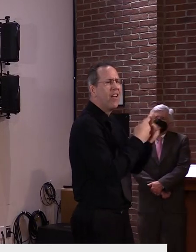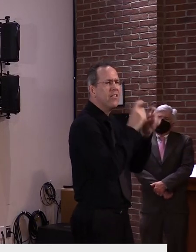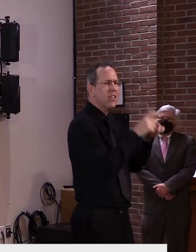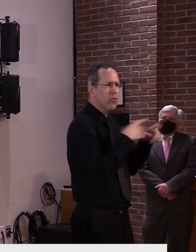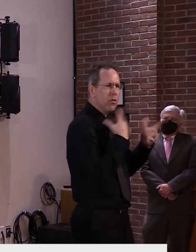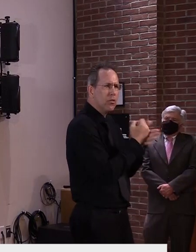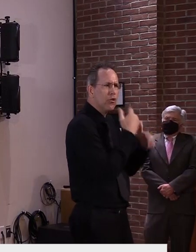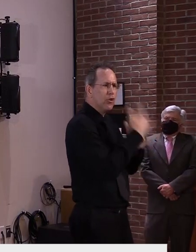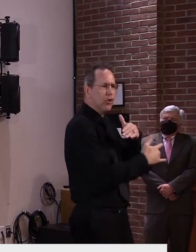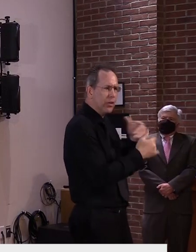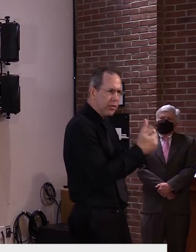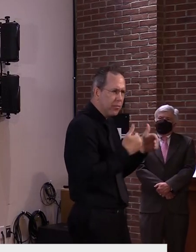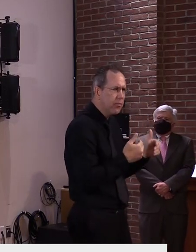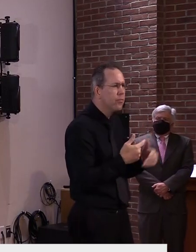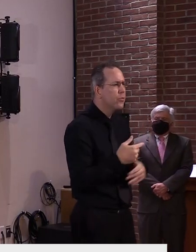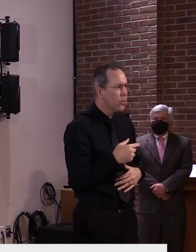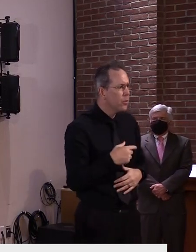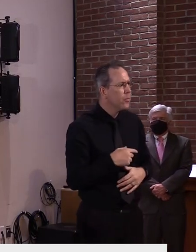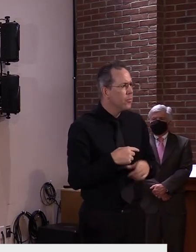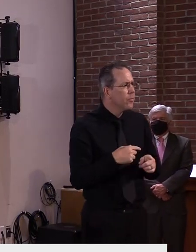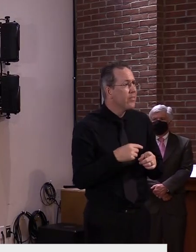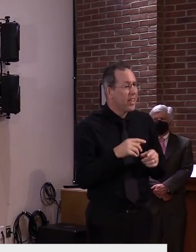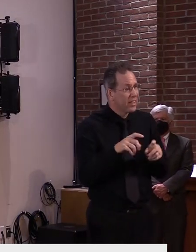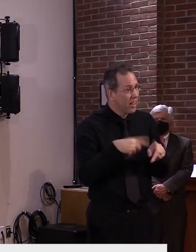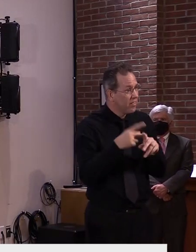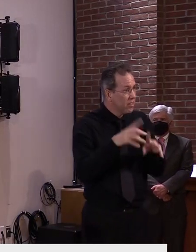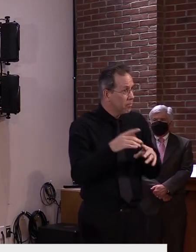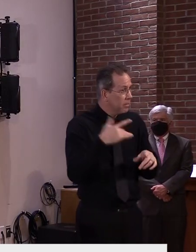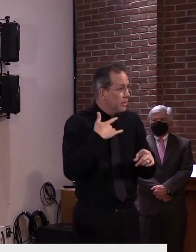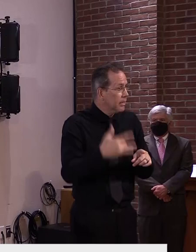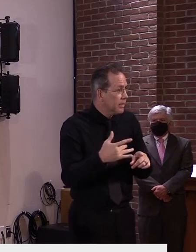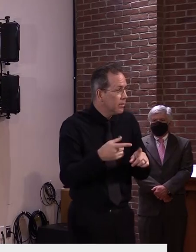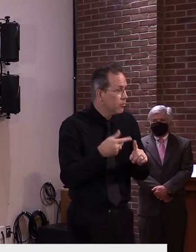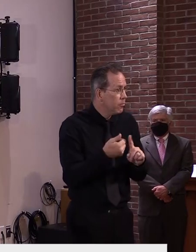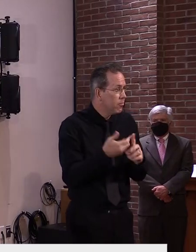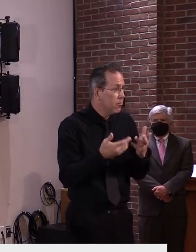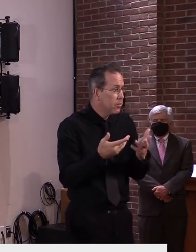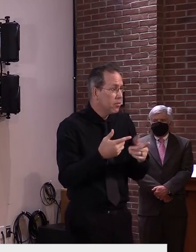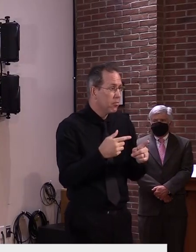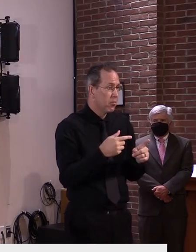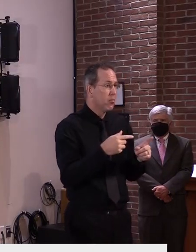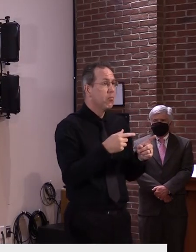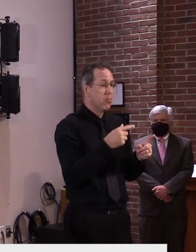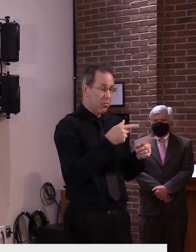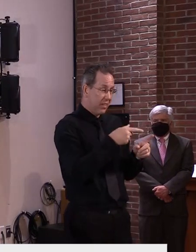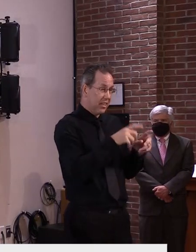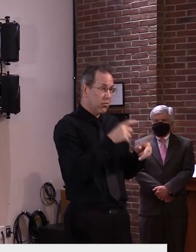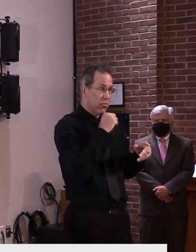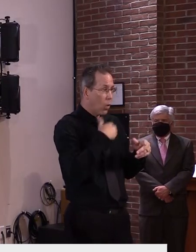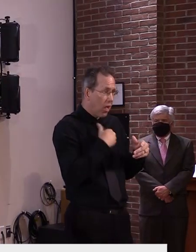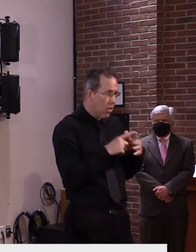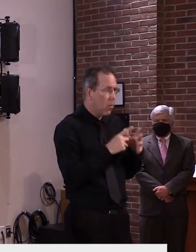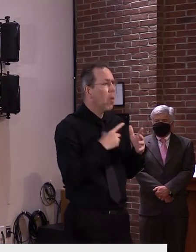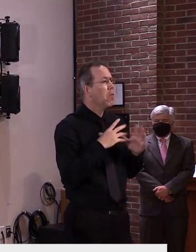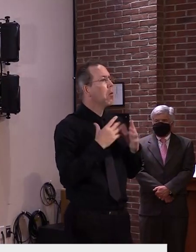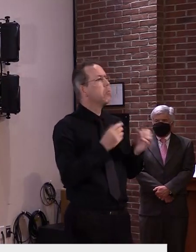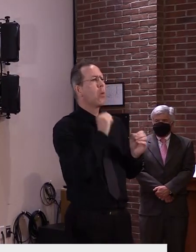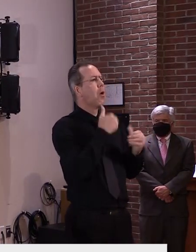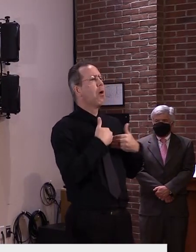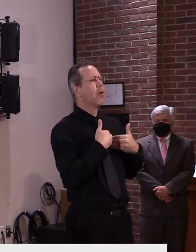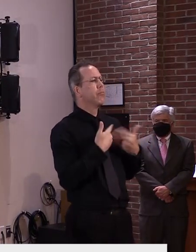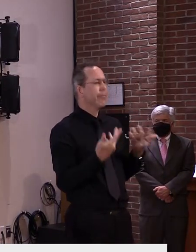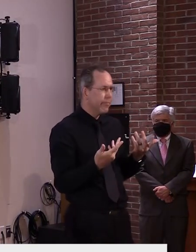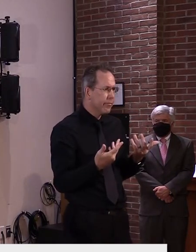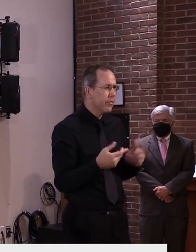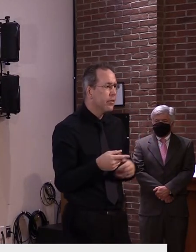small number of false negatives. You're willing for the positives to have some false positives, because then